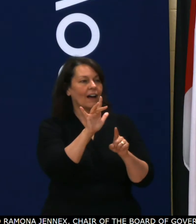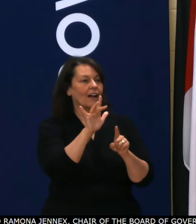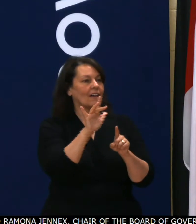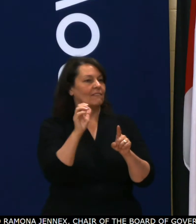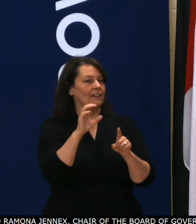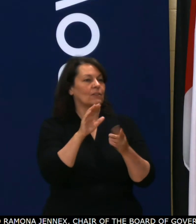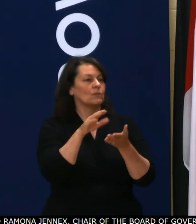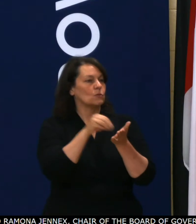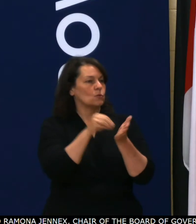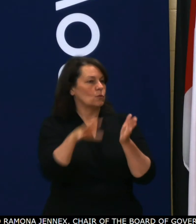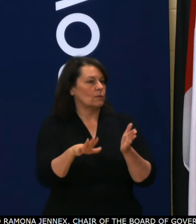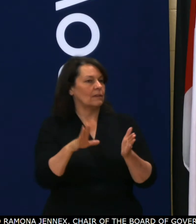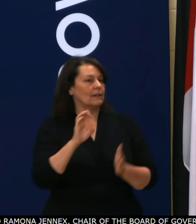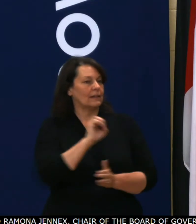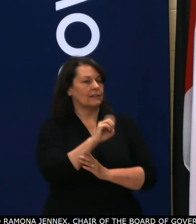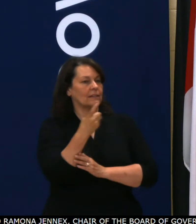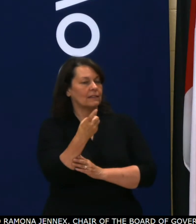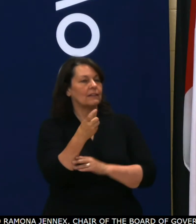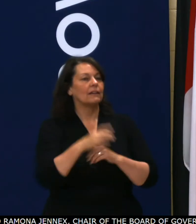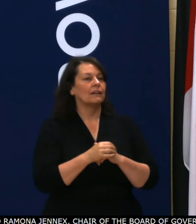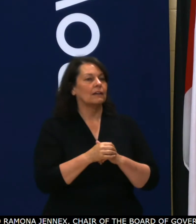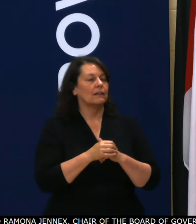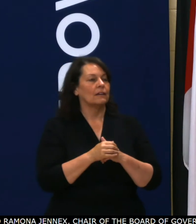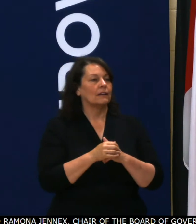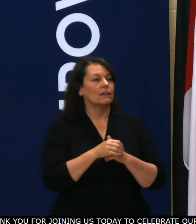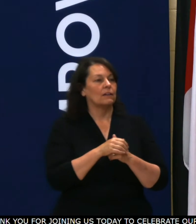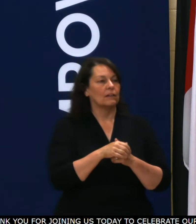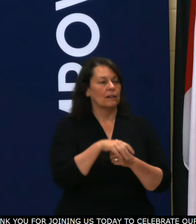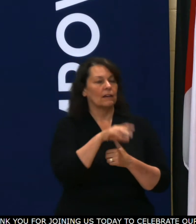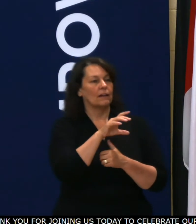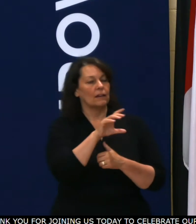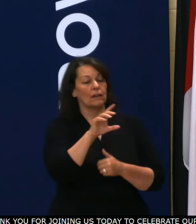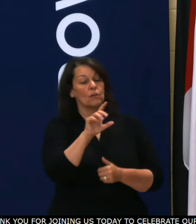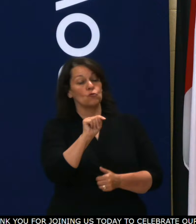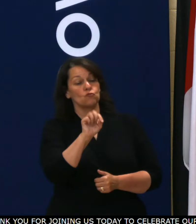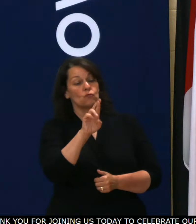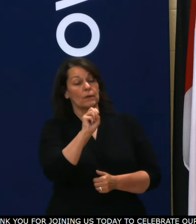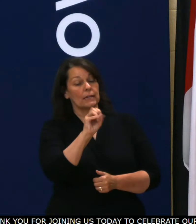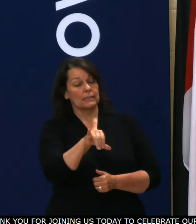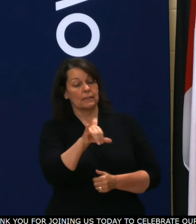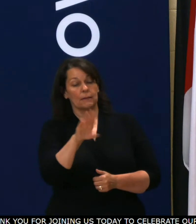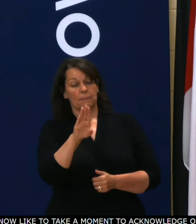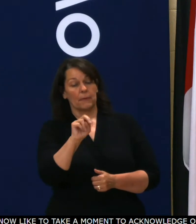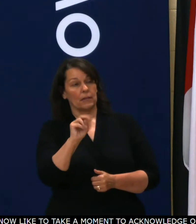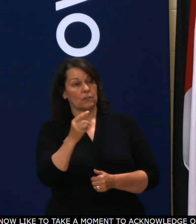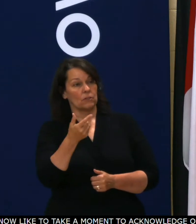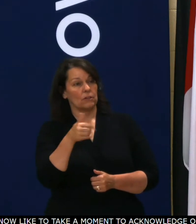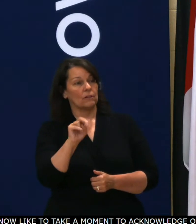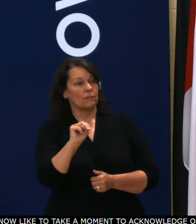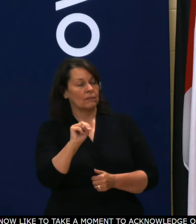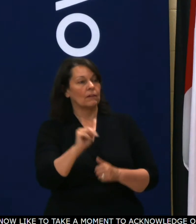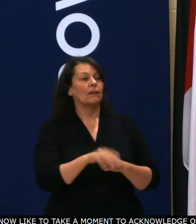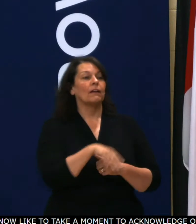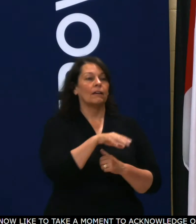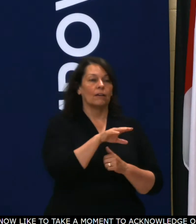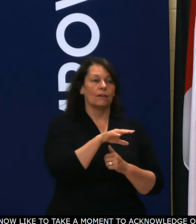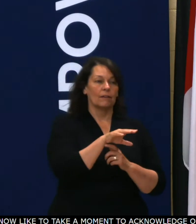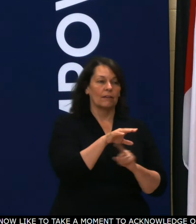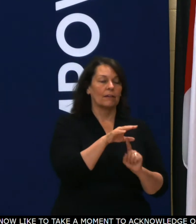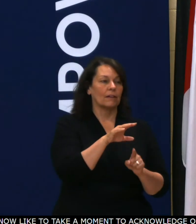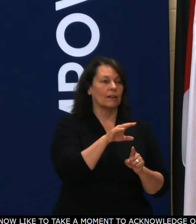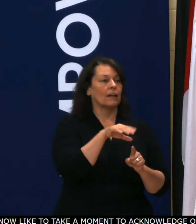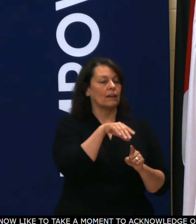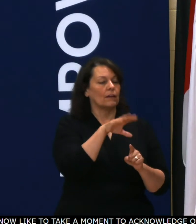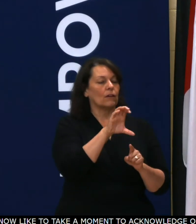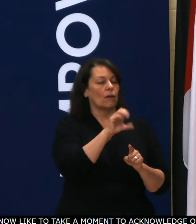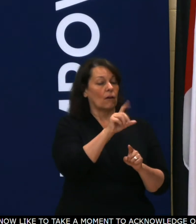Cudmore, President. Tracy Benjamin, Vice President, Activities. Colin McKinnon, Vice President,